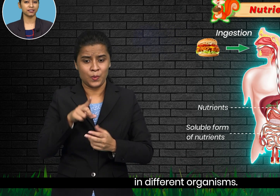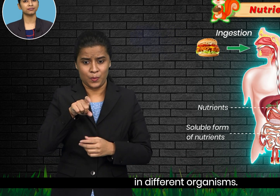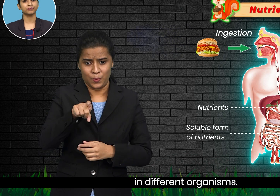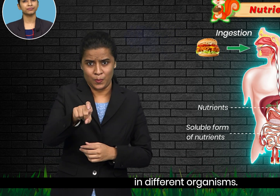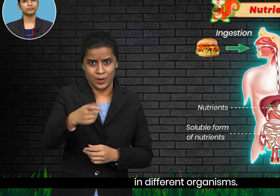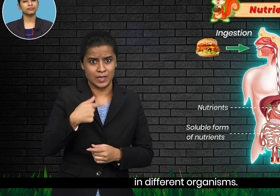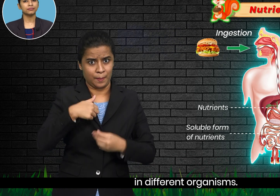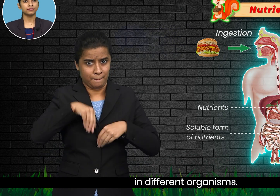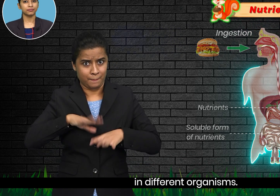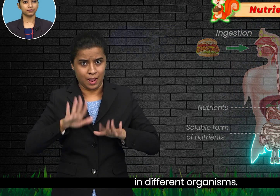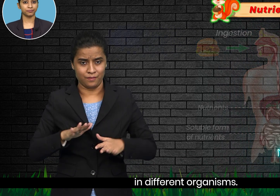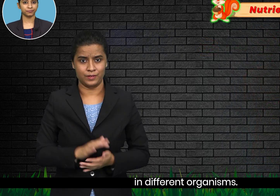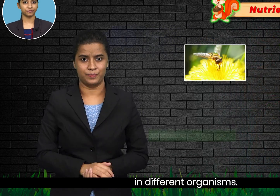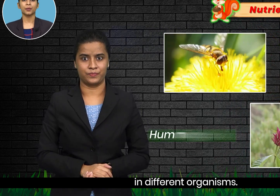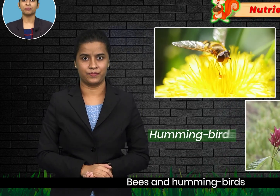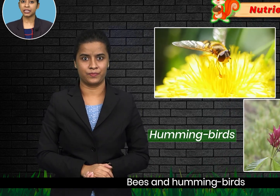organisms.